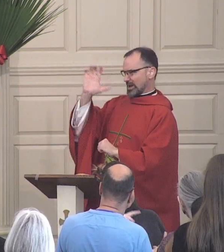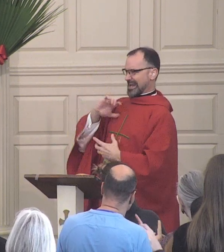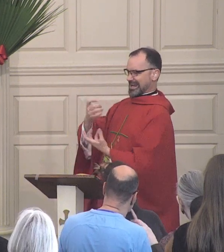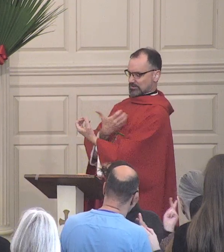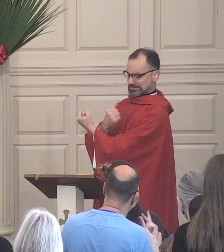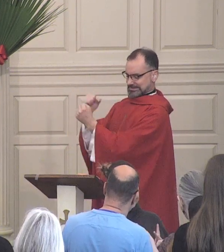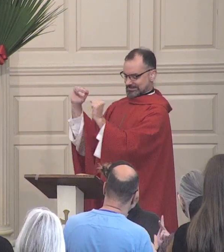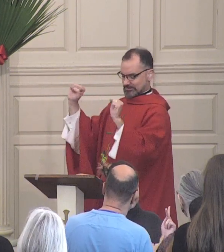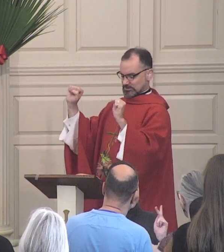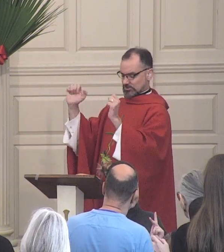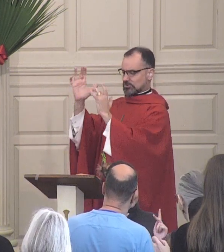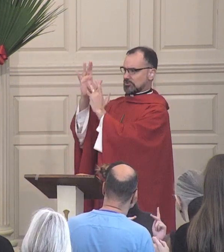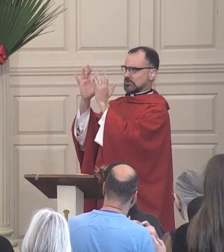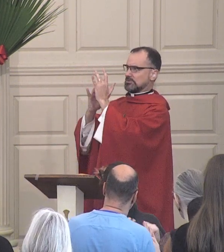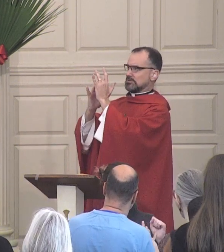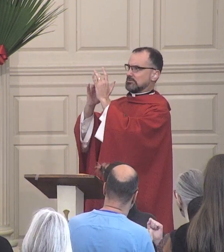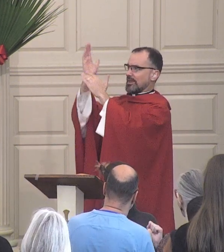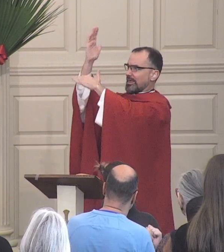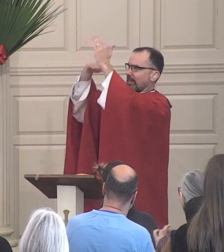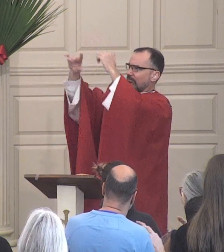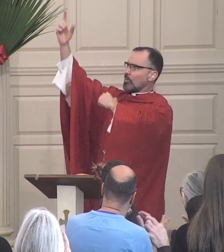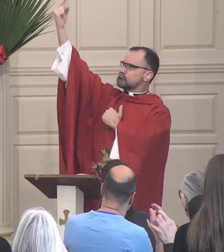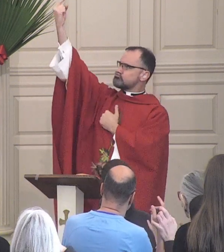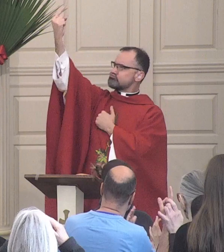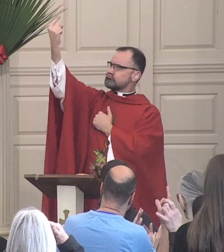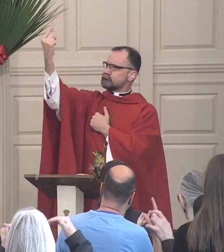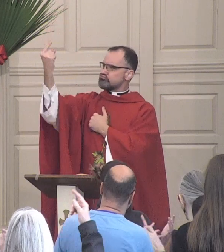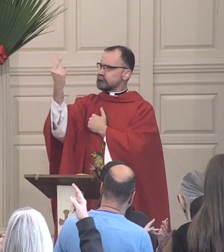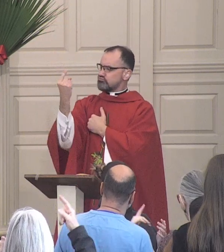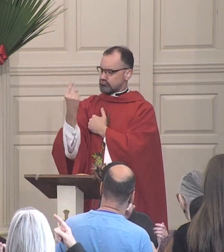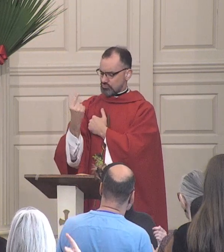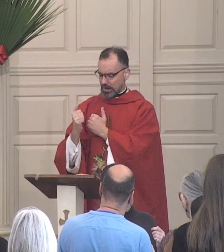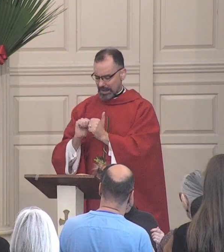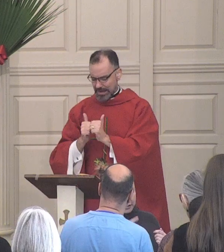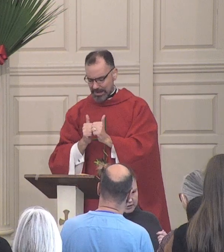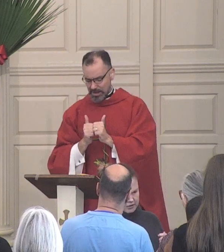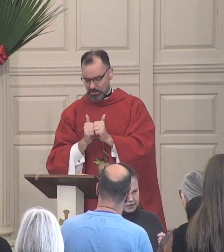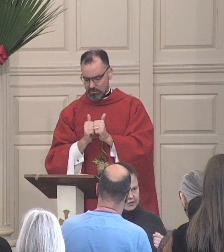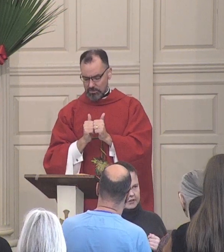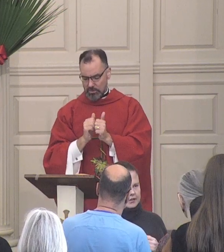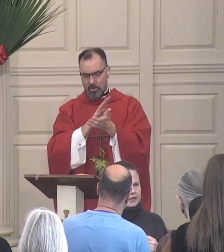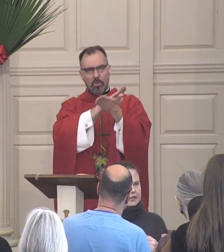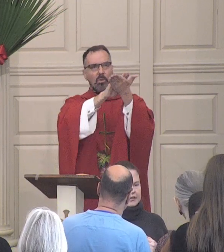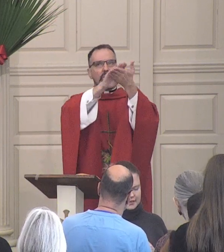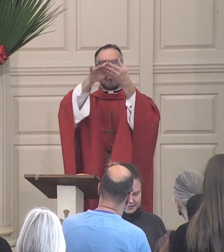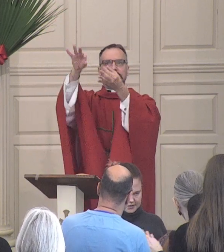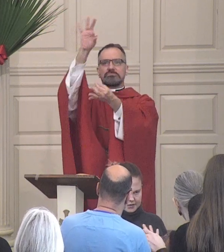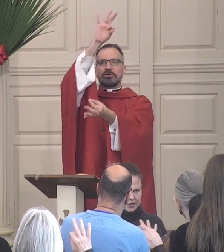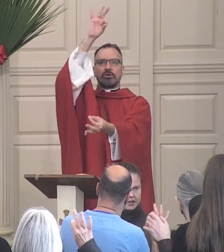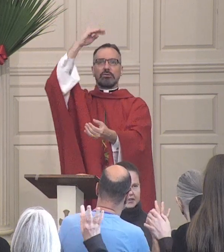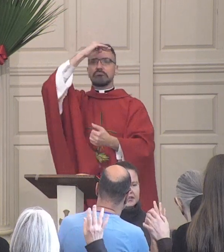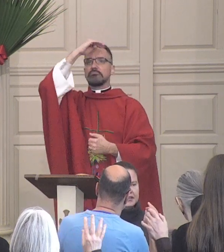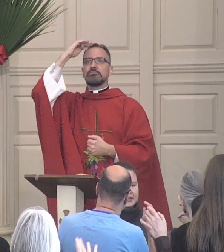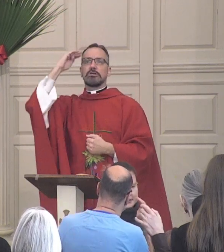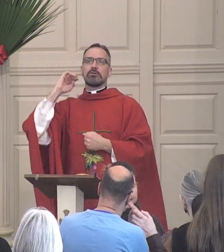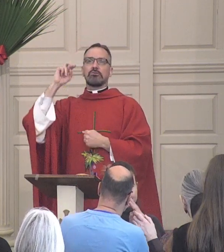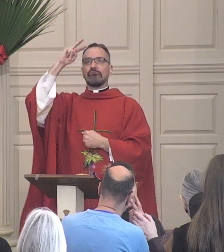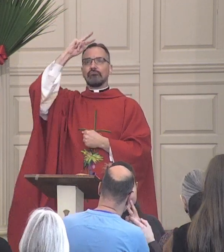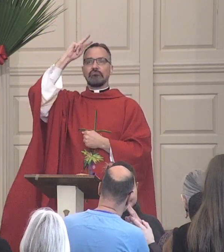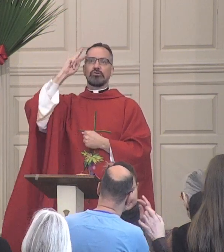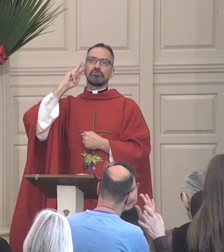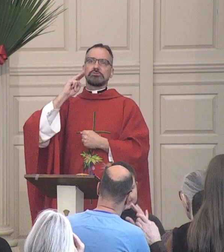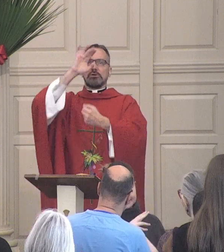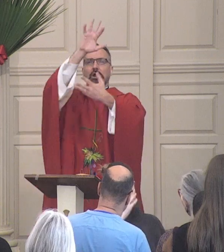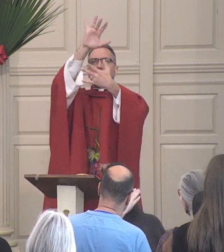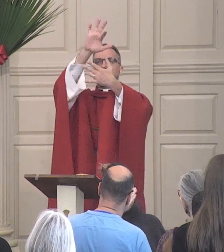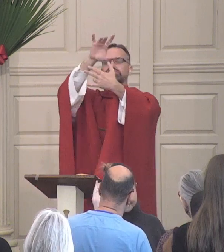For our sake, he was crucified under Pontius Pilate. He suffered death and was buried, and rose again on the third